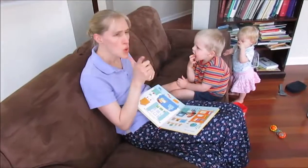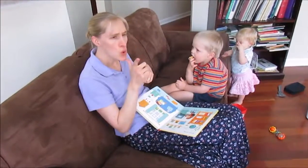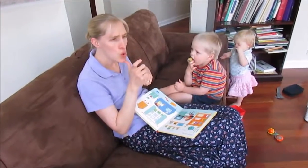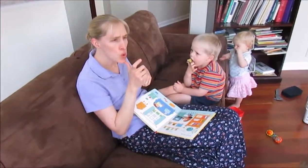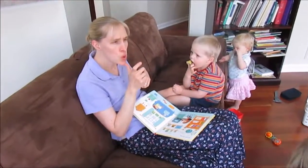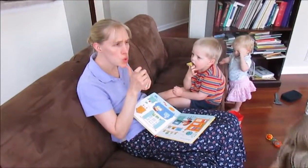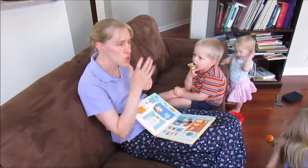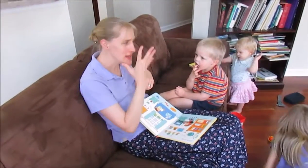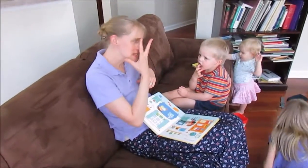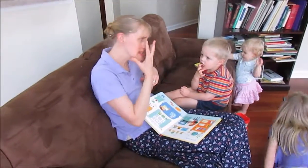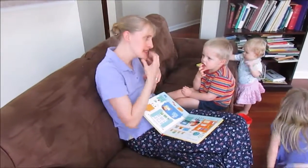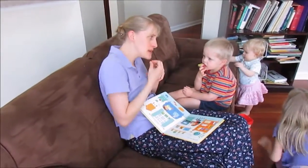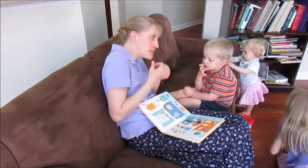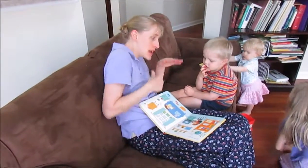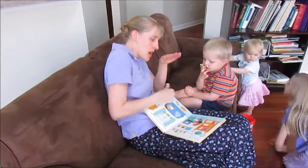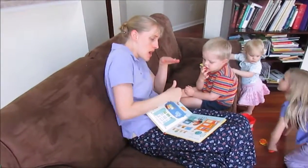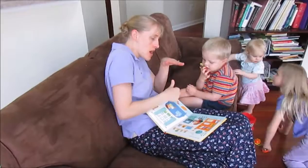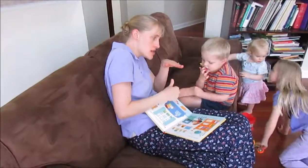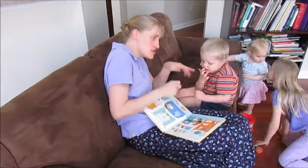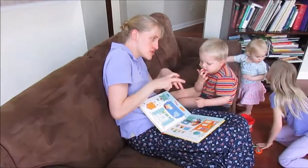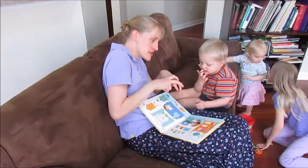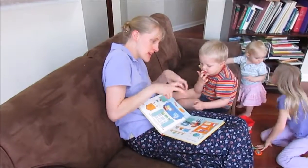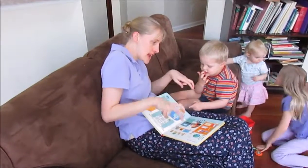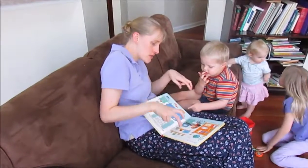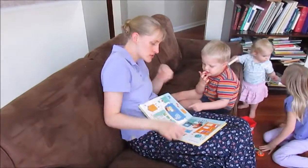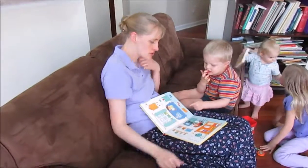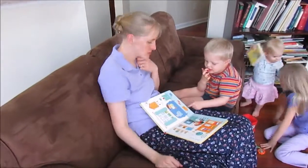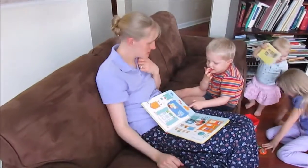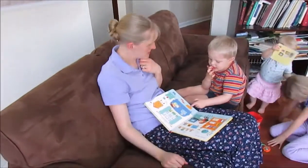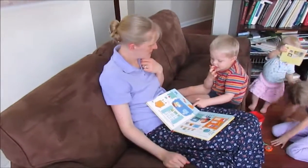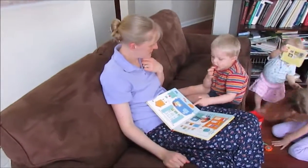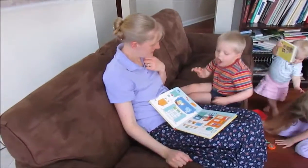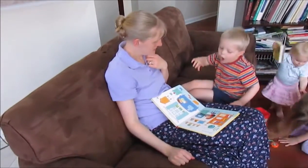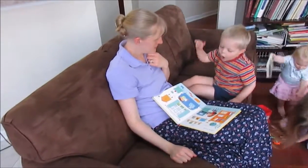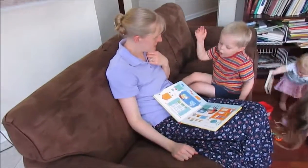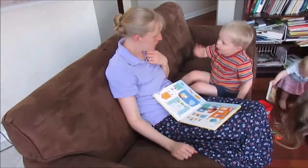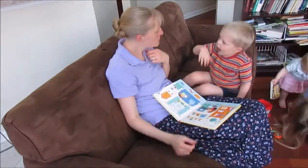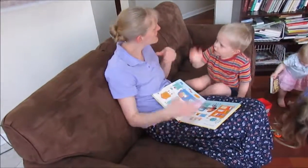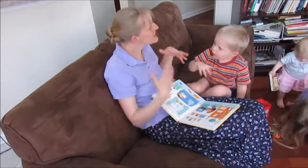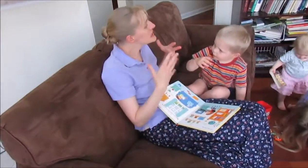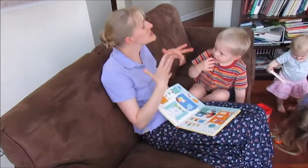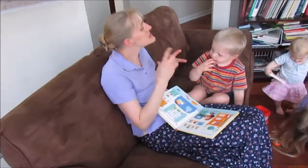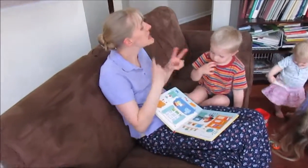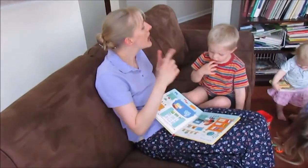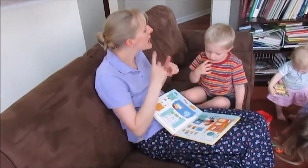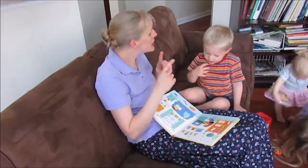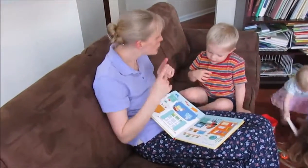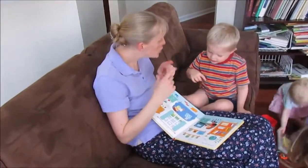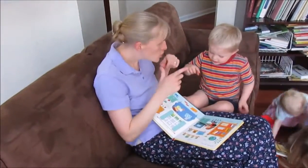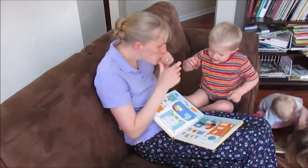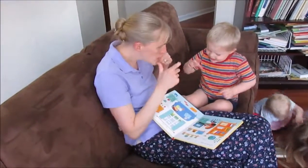Who's sleeping under the couch? O-F. The